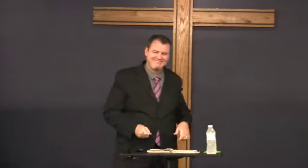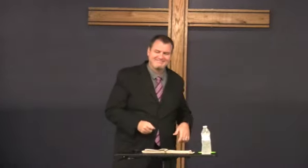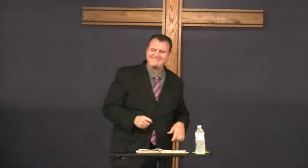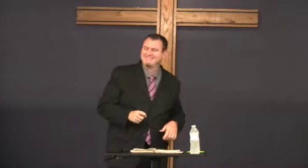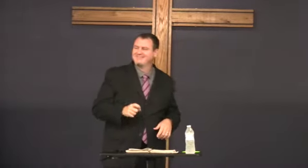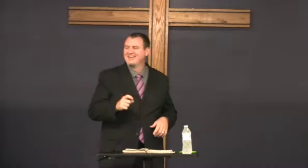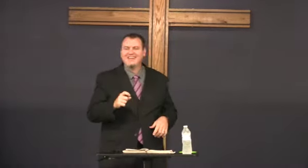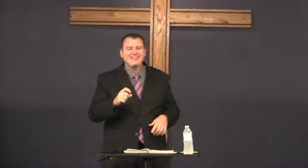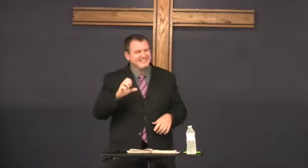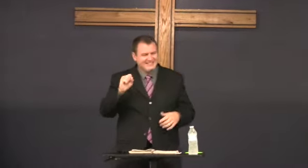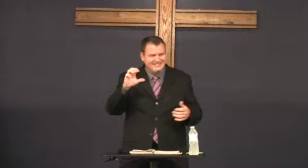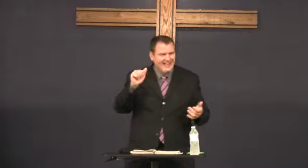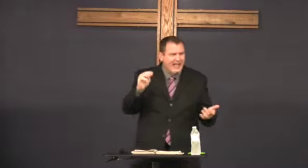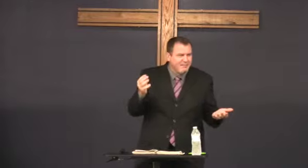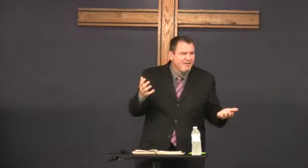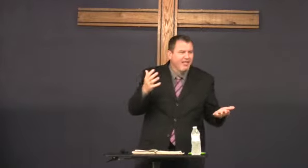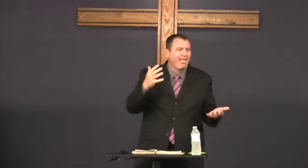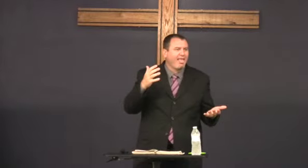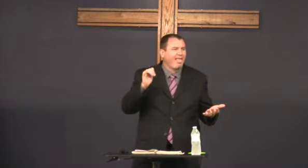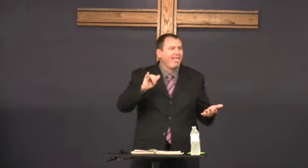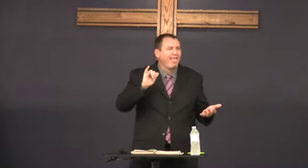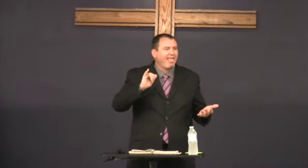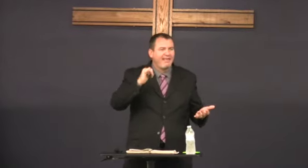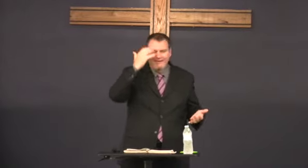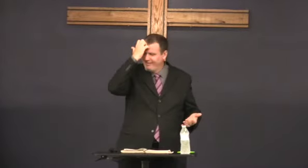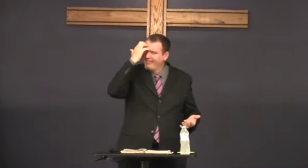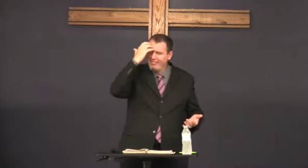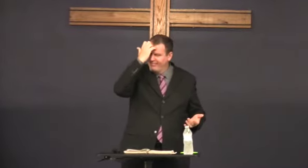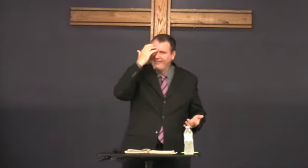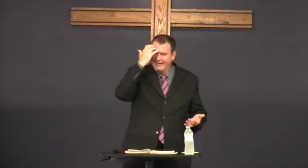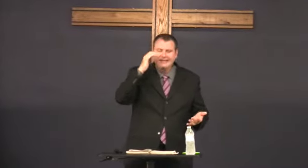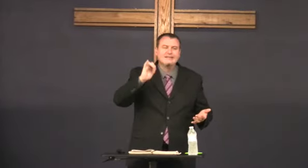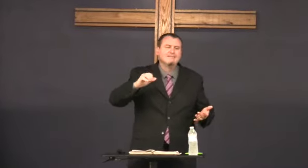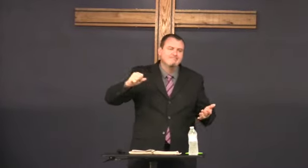Just kidding. It's a scam.